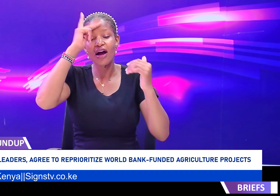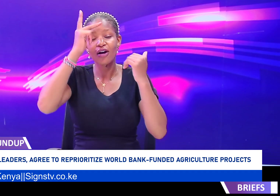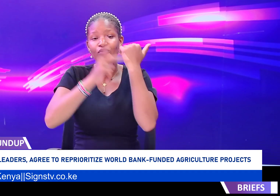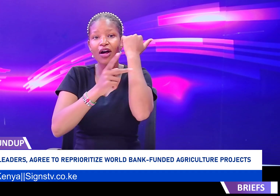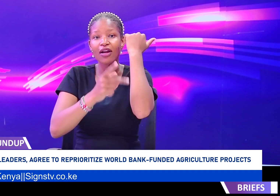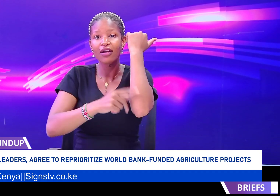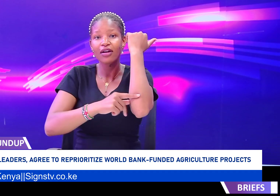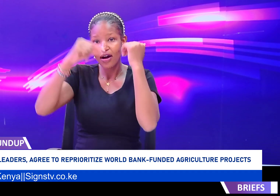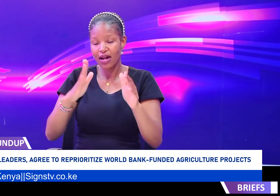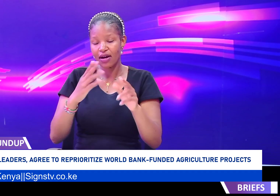On other news,